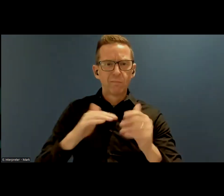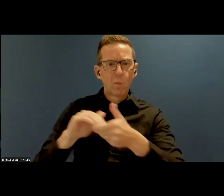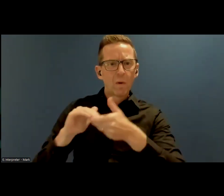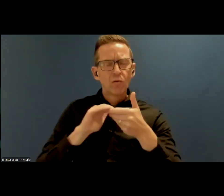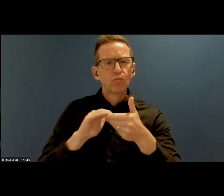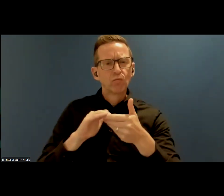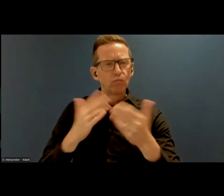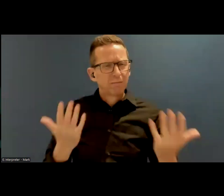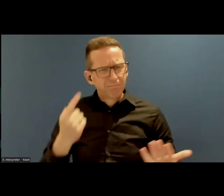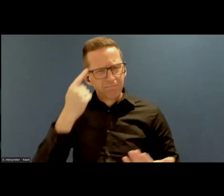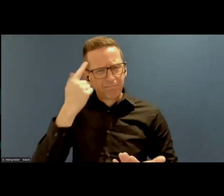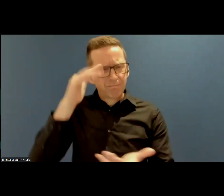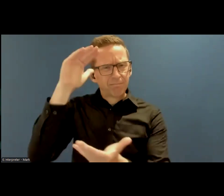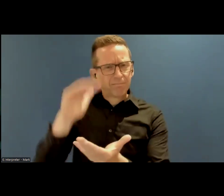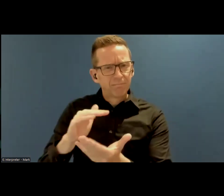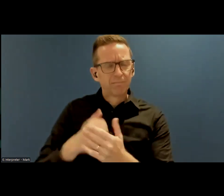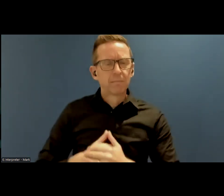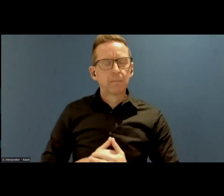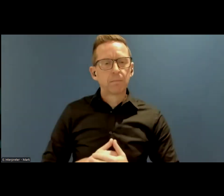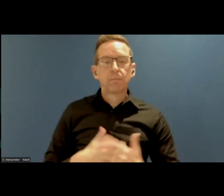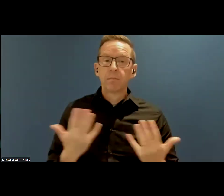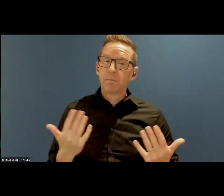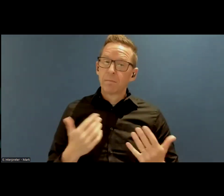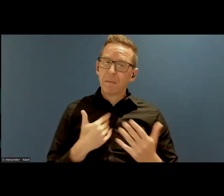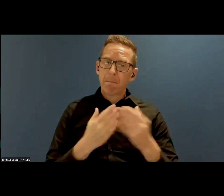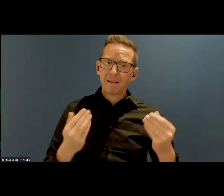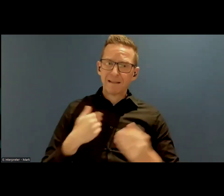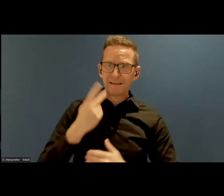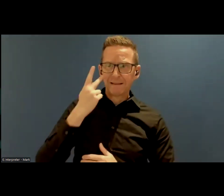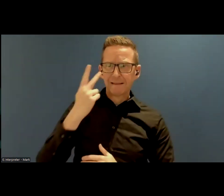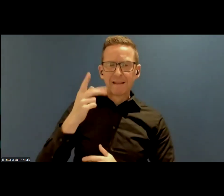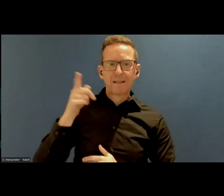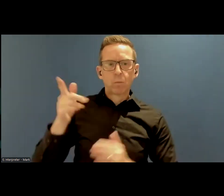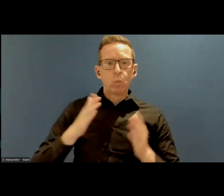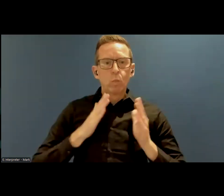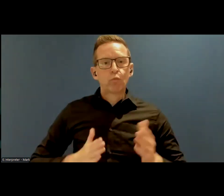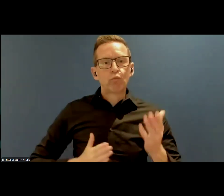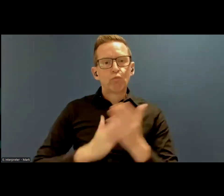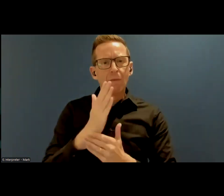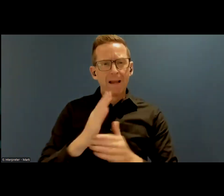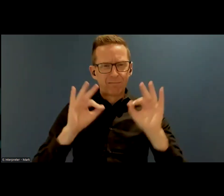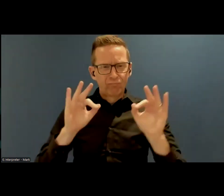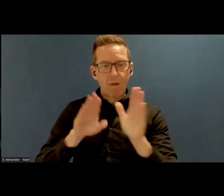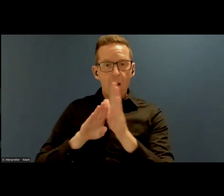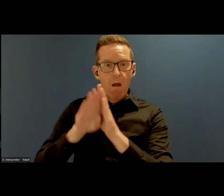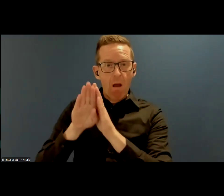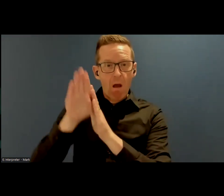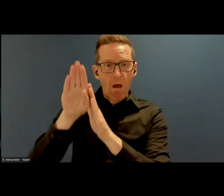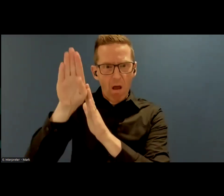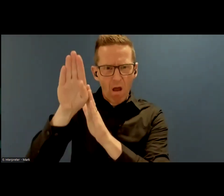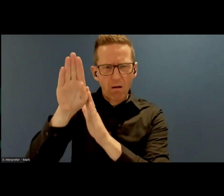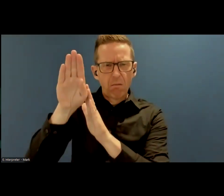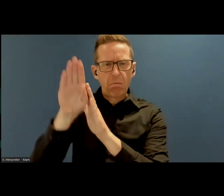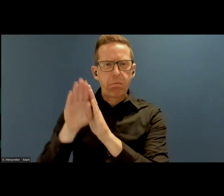all responds to the regression in human rights in this region. There is a